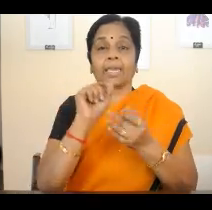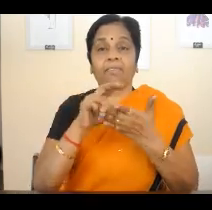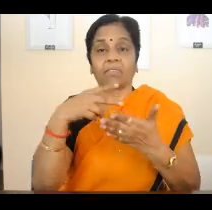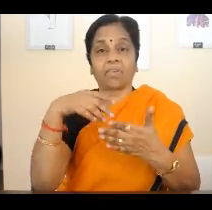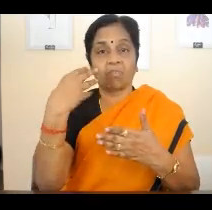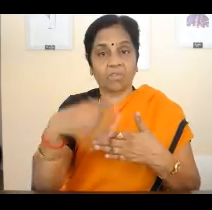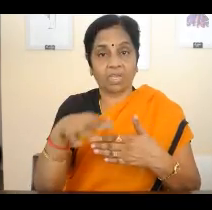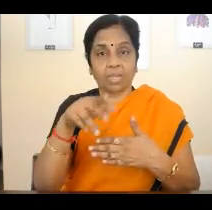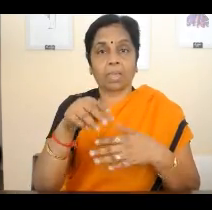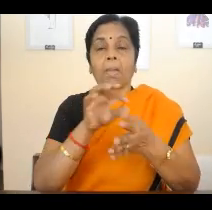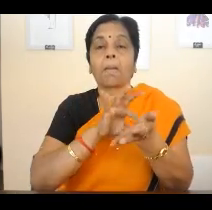blood cancer,